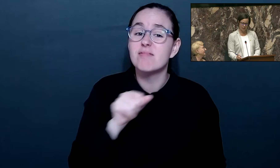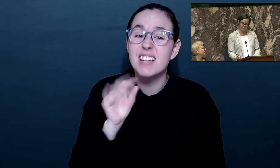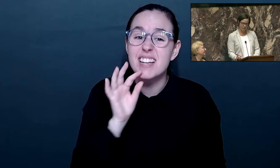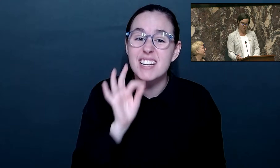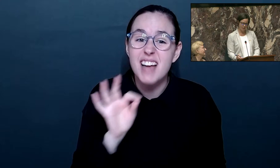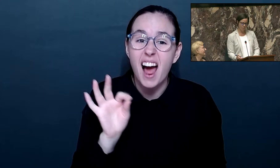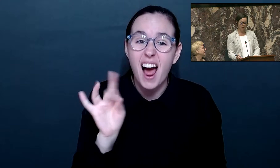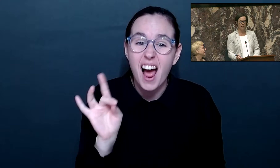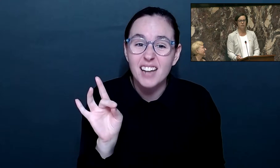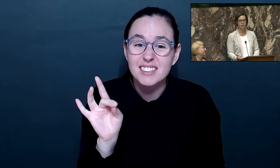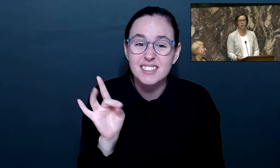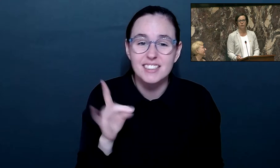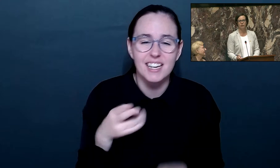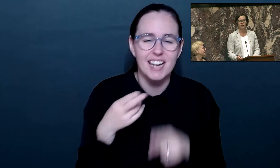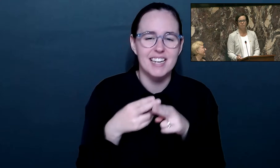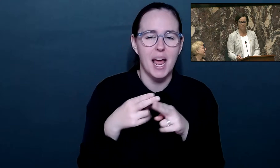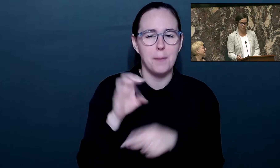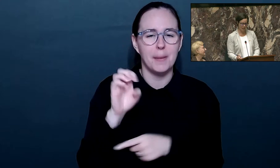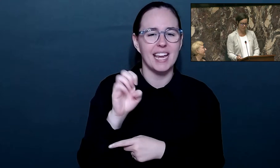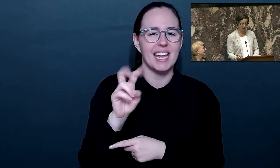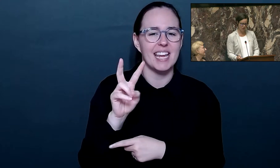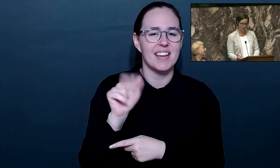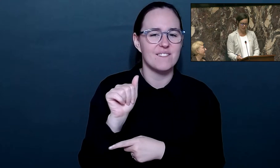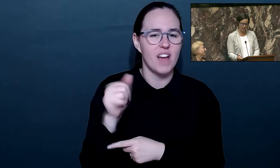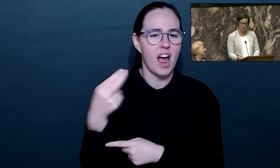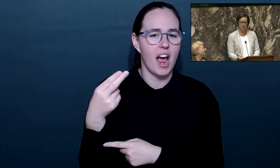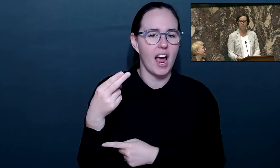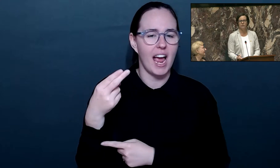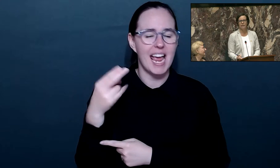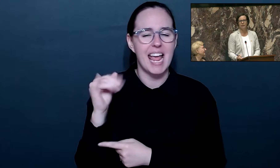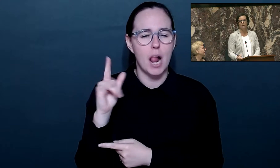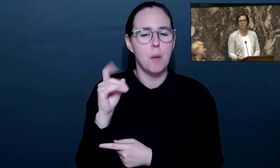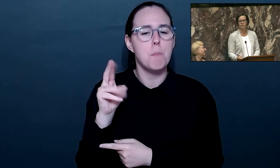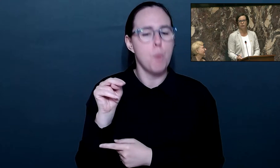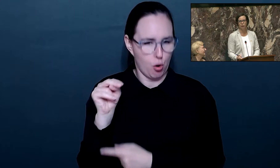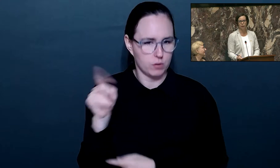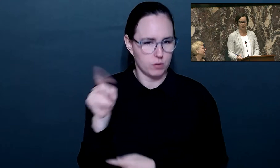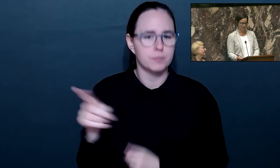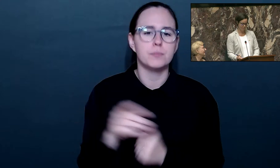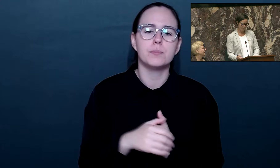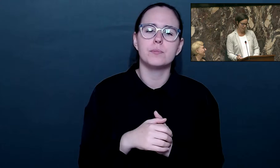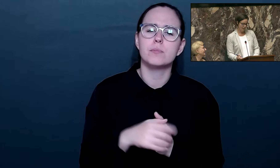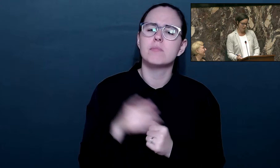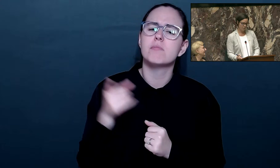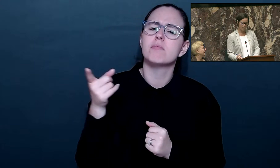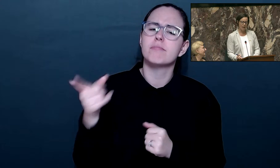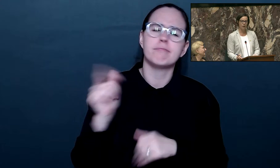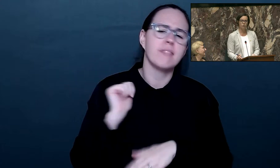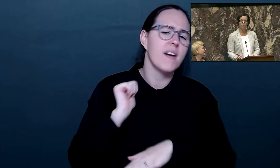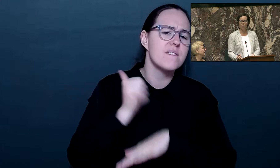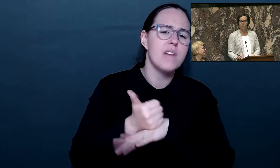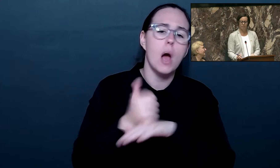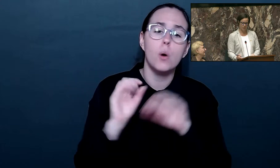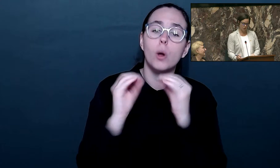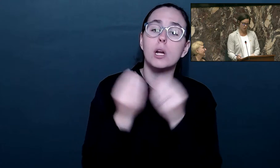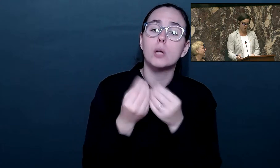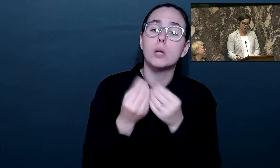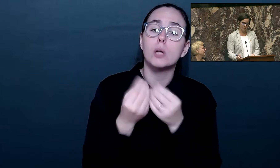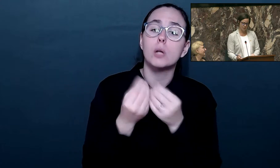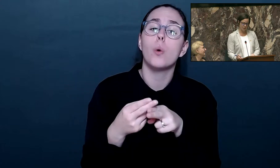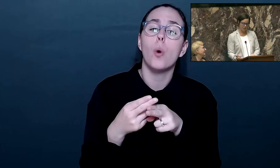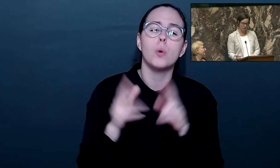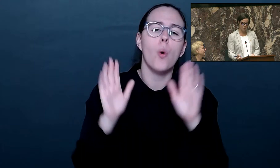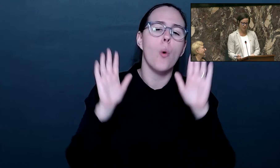she believes that reading to children builds lifelong language skills and a love for learning. The retired Qualicum Beach